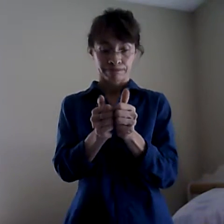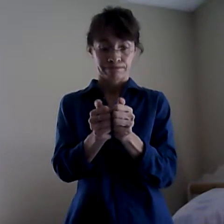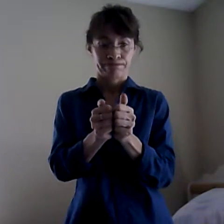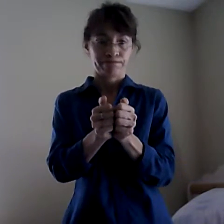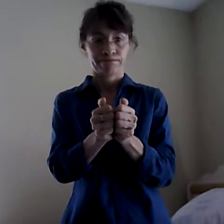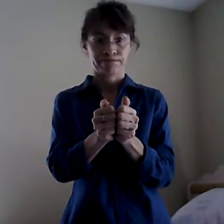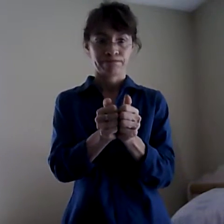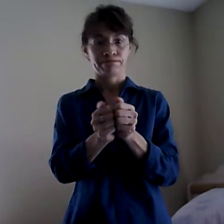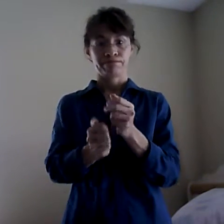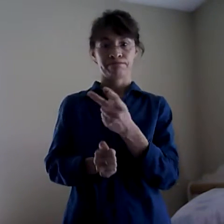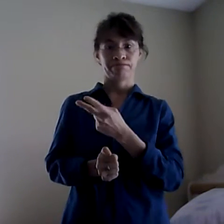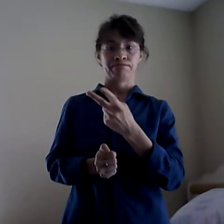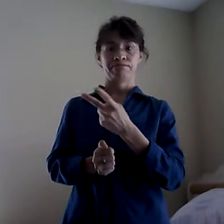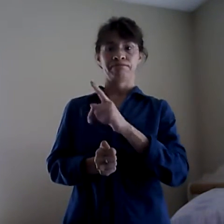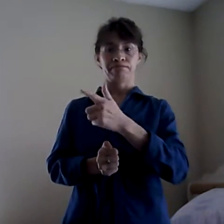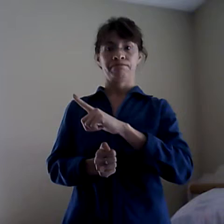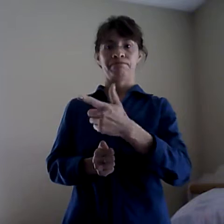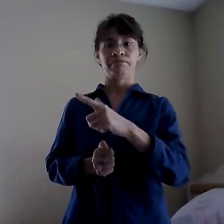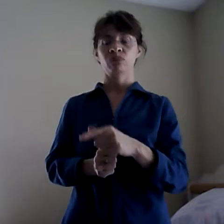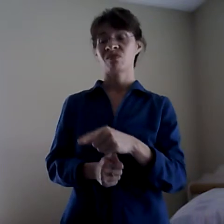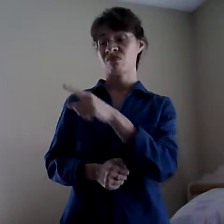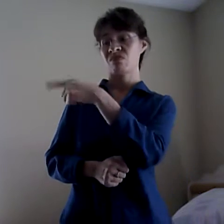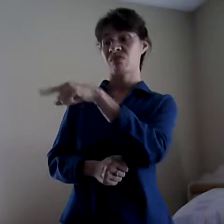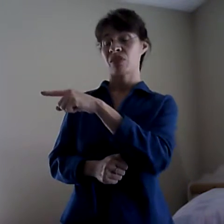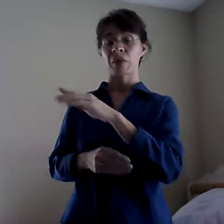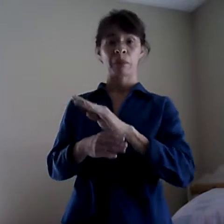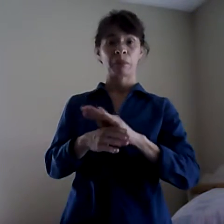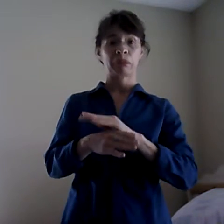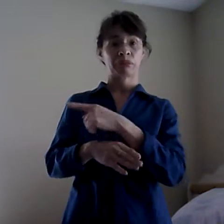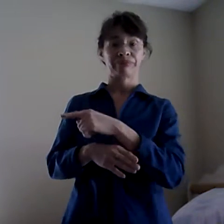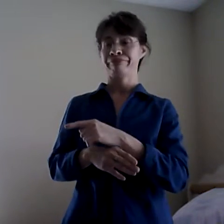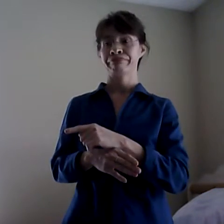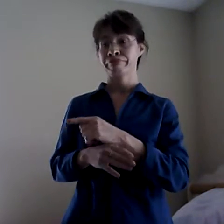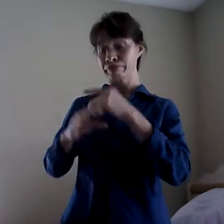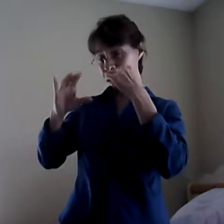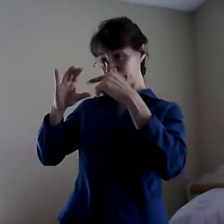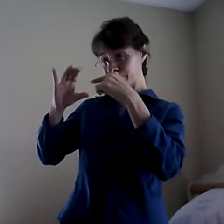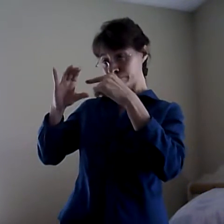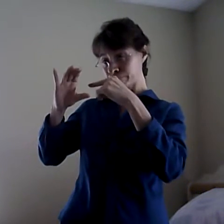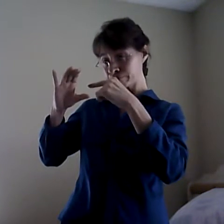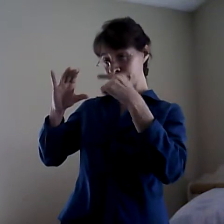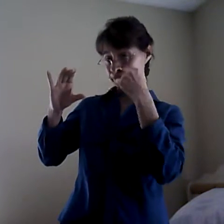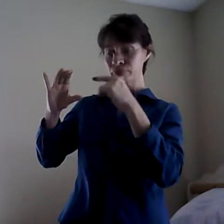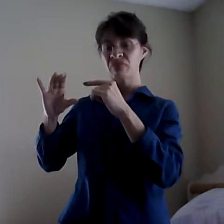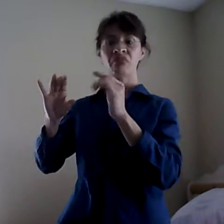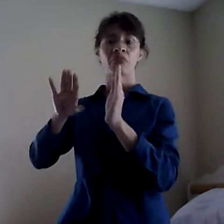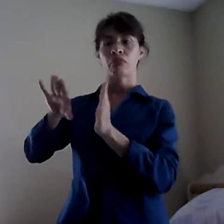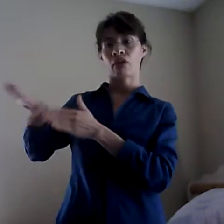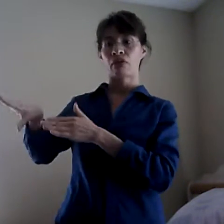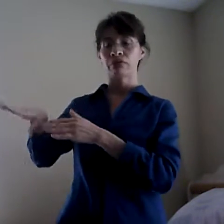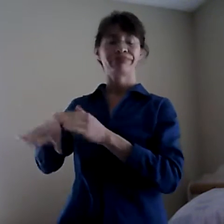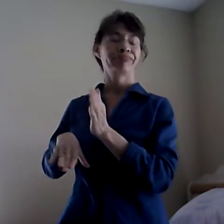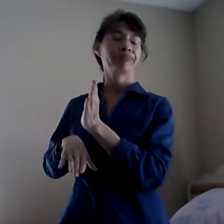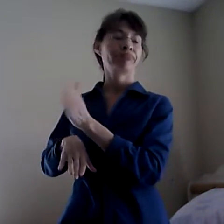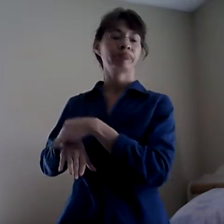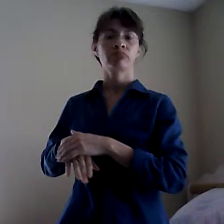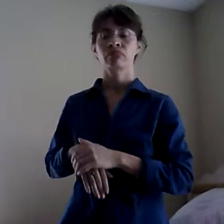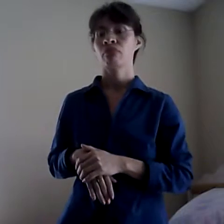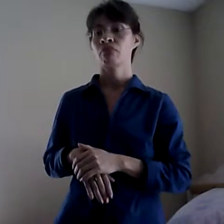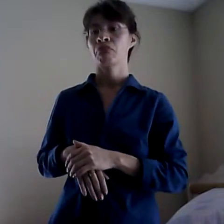texting because they don't check emails and they certainly are not going to look for an iPhone to see a picture. So I'm just going to tell you right